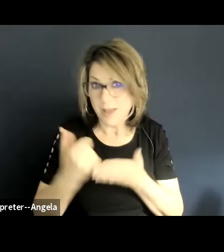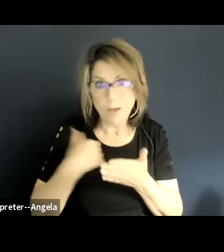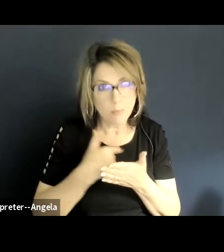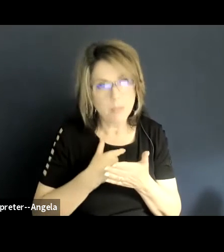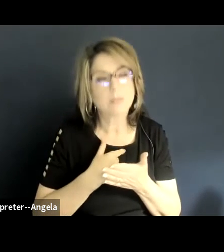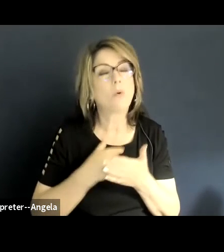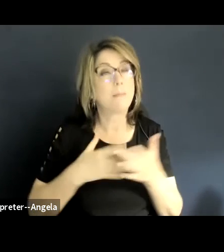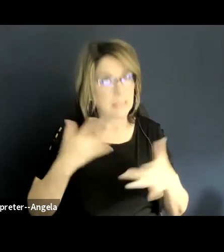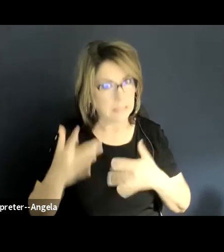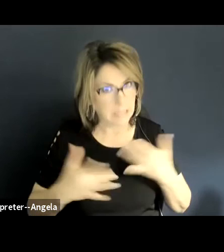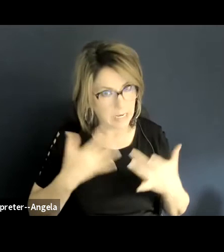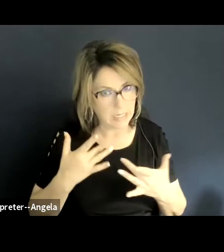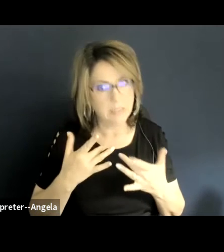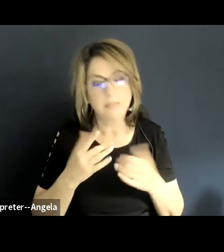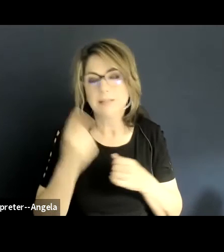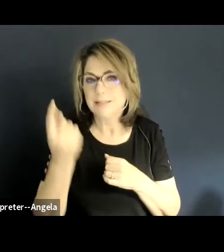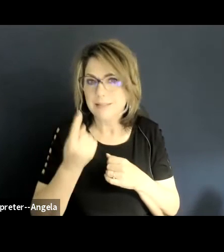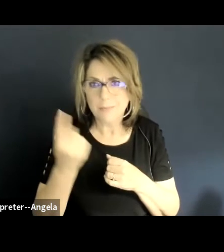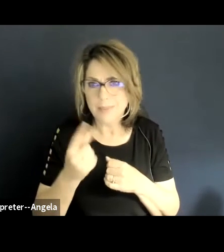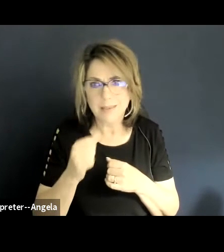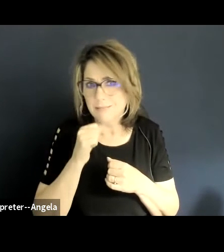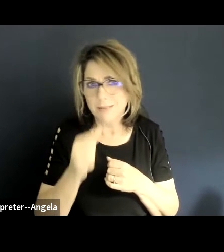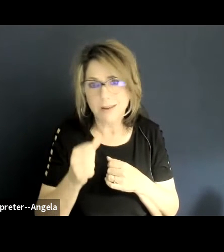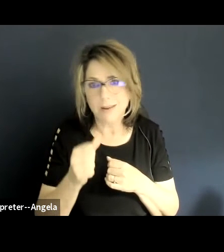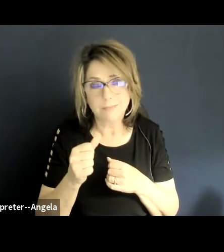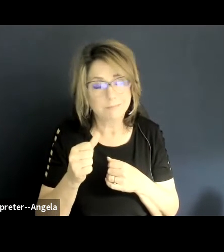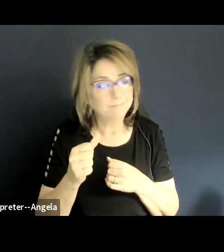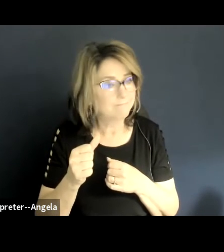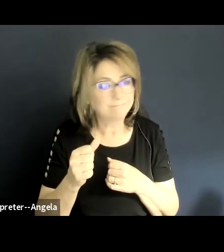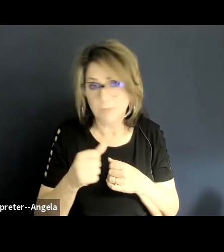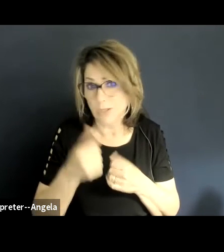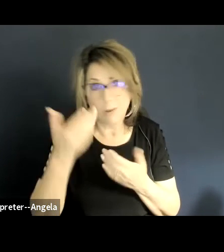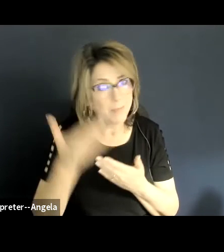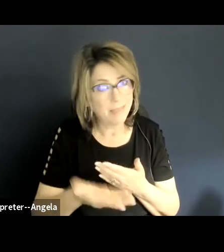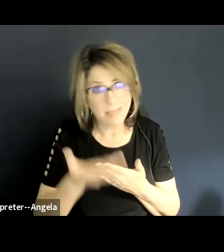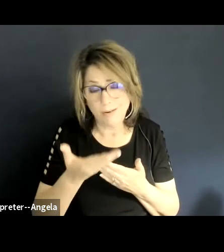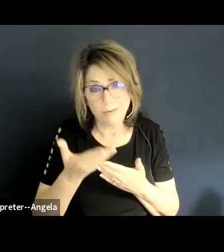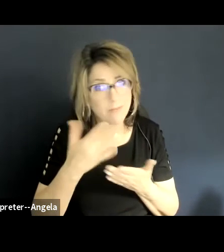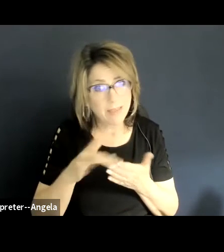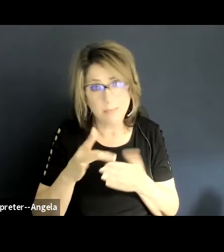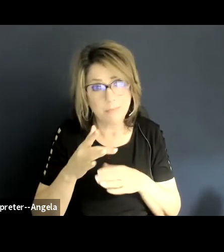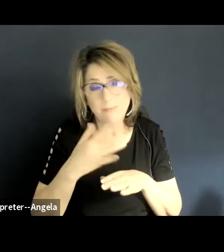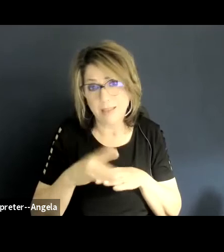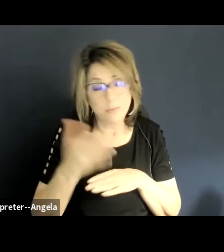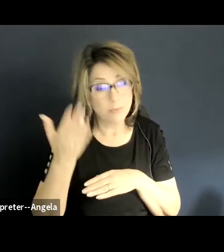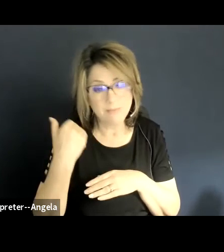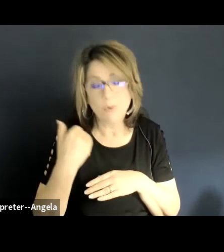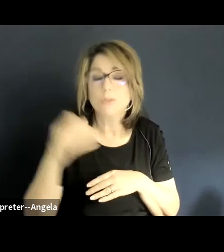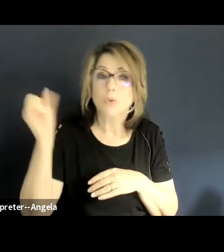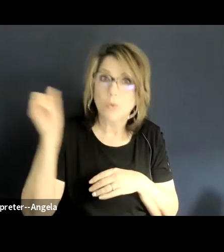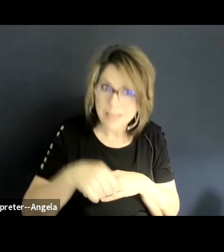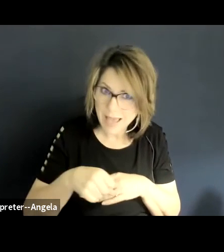exciting. Something that hasn't really ever been there before. So absolutely